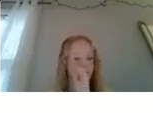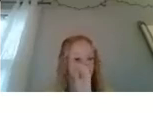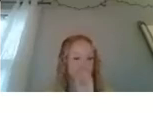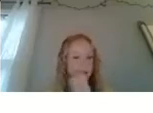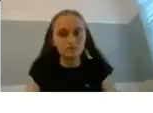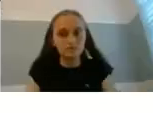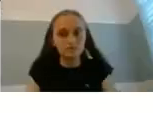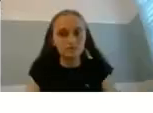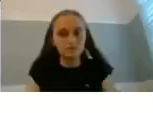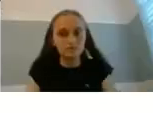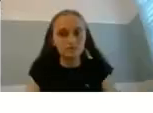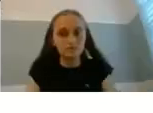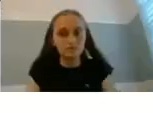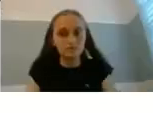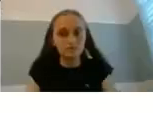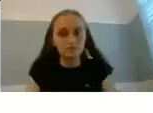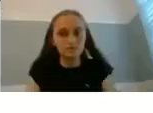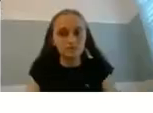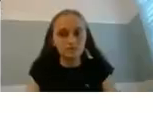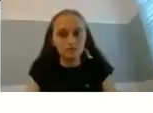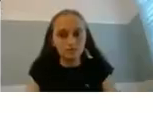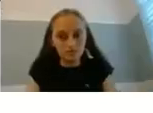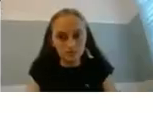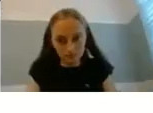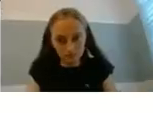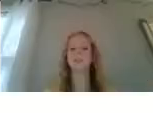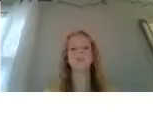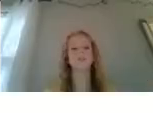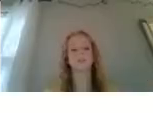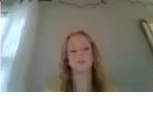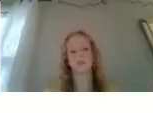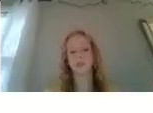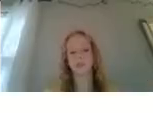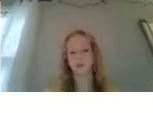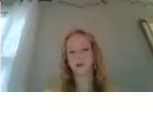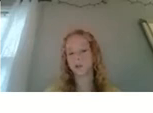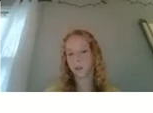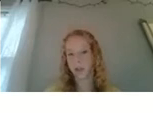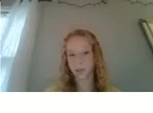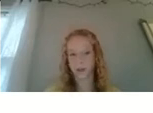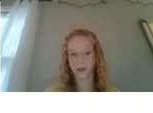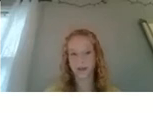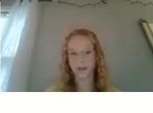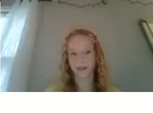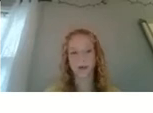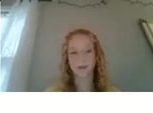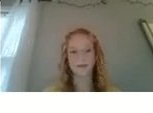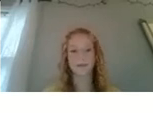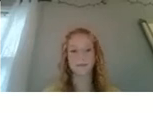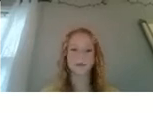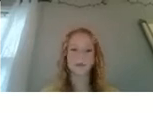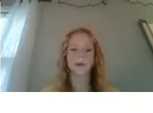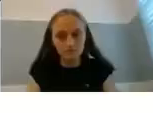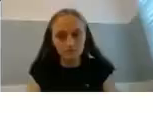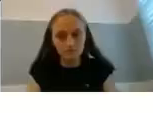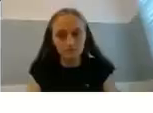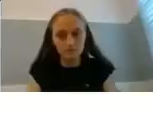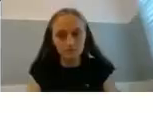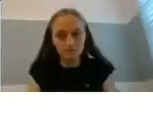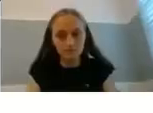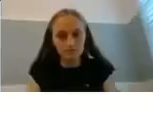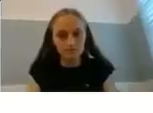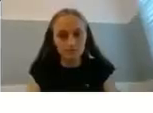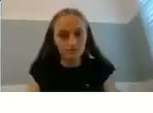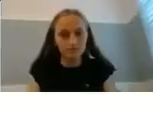who speak sign language will identify as one or the other big D is used to refer to the cultural aspect of ASL people who identify